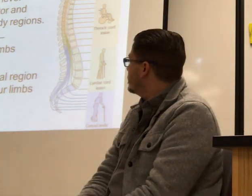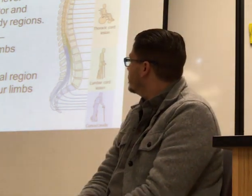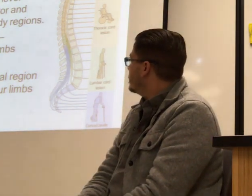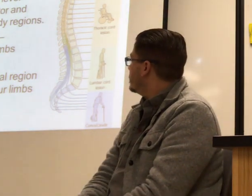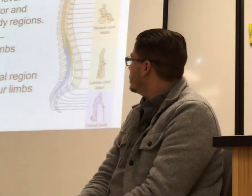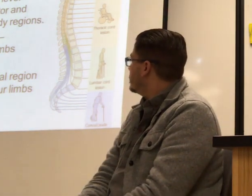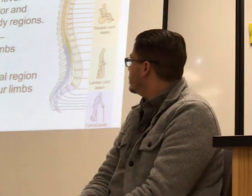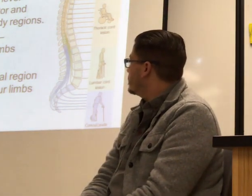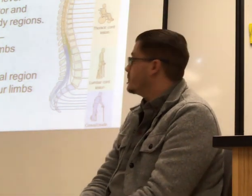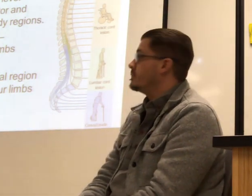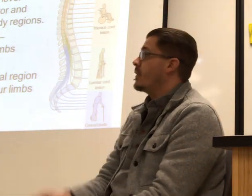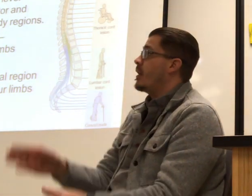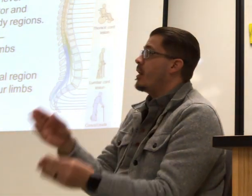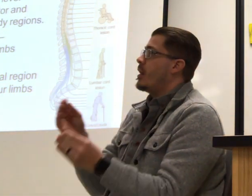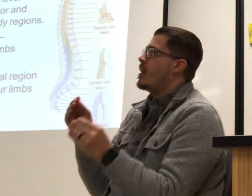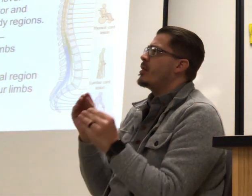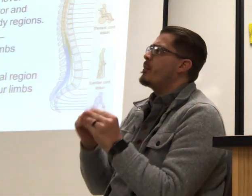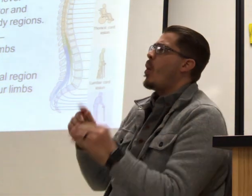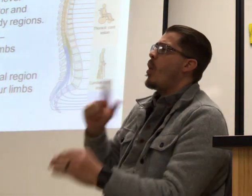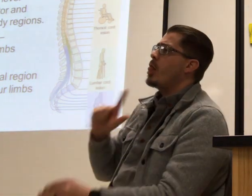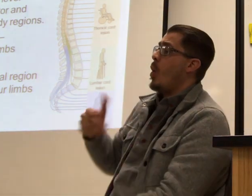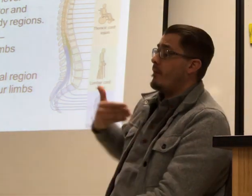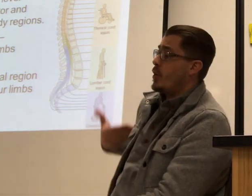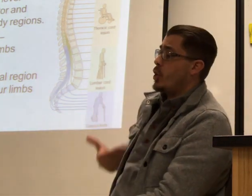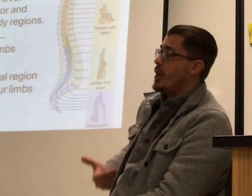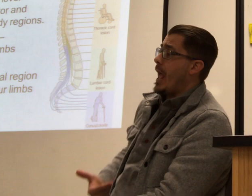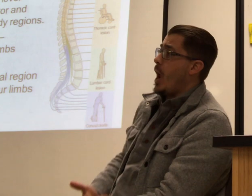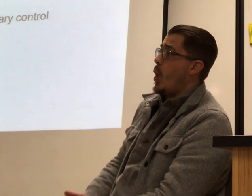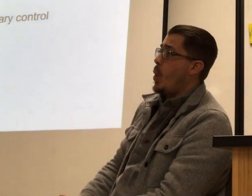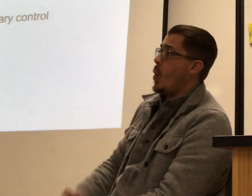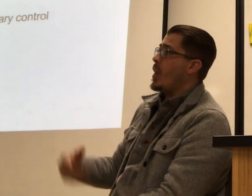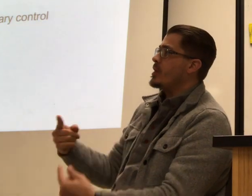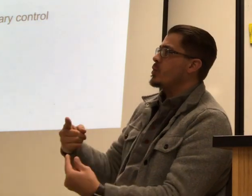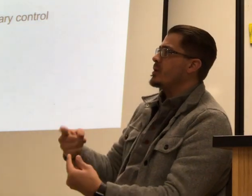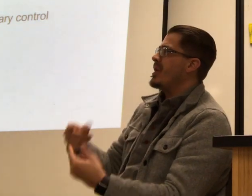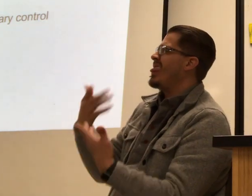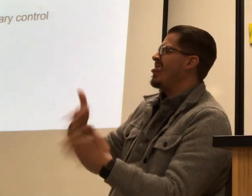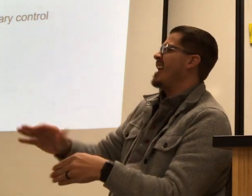The further down the injury, the less function that is lost.